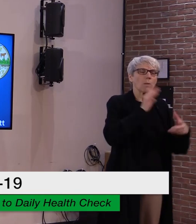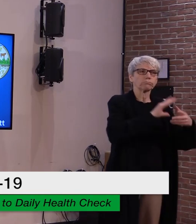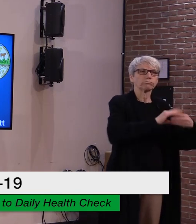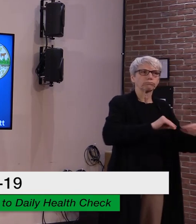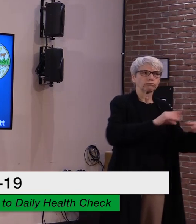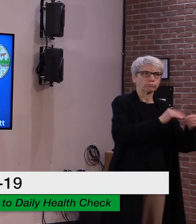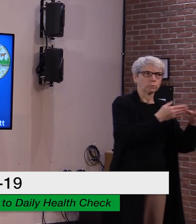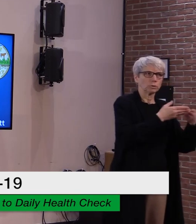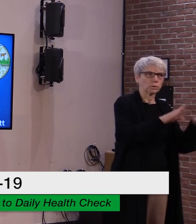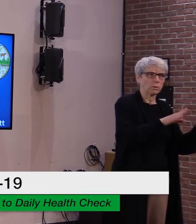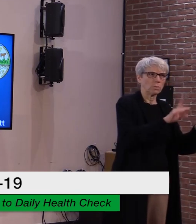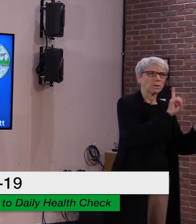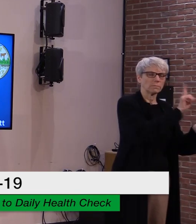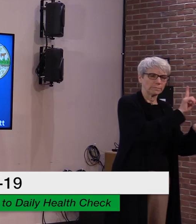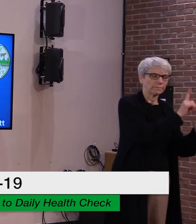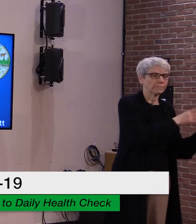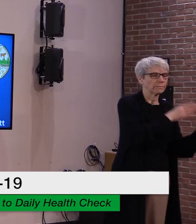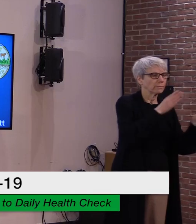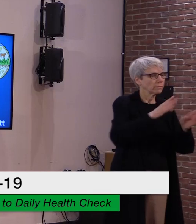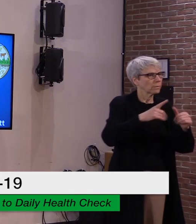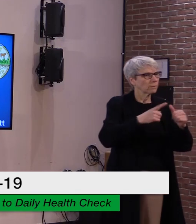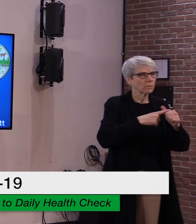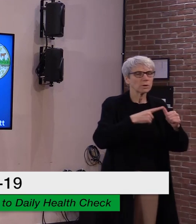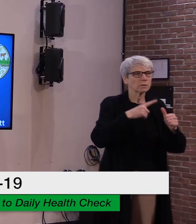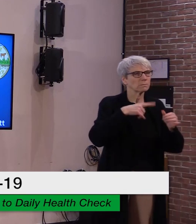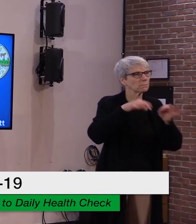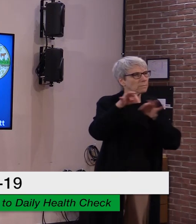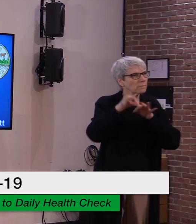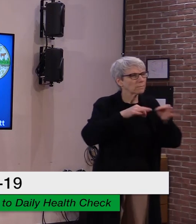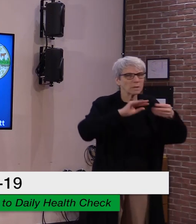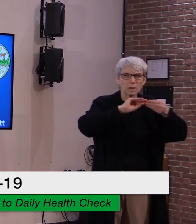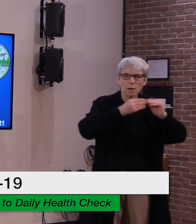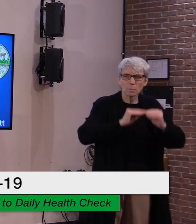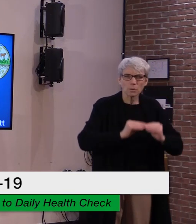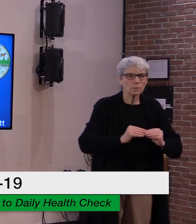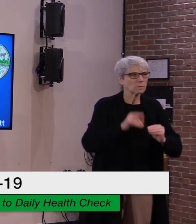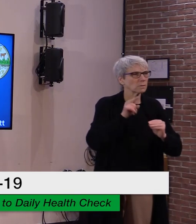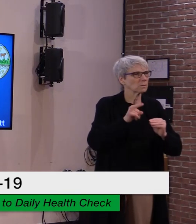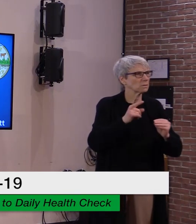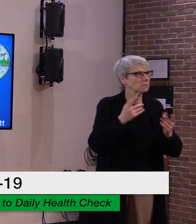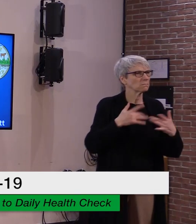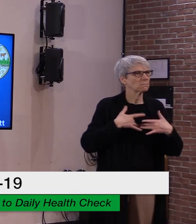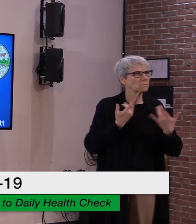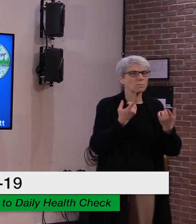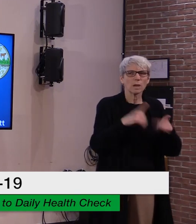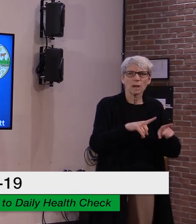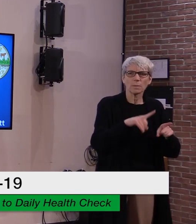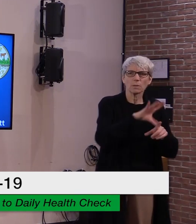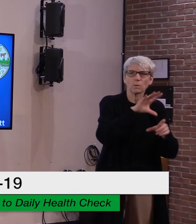moments about this kind of data and what's going on with hospitals